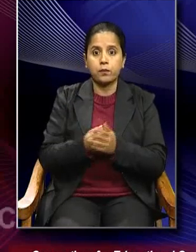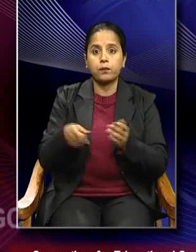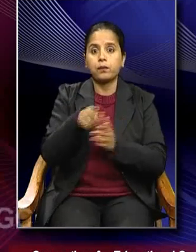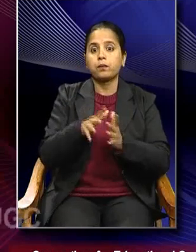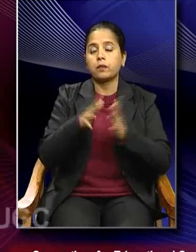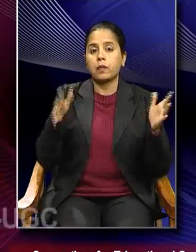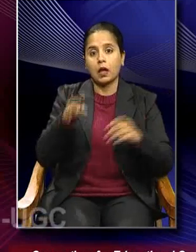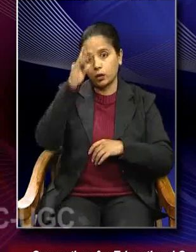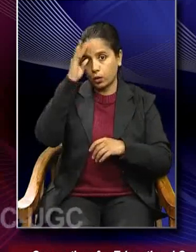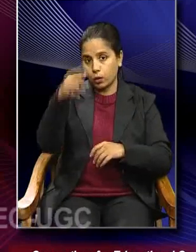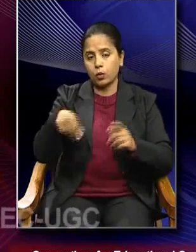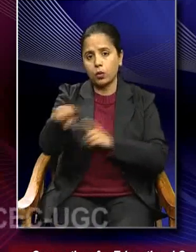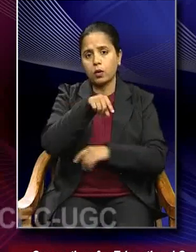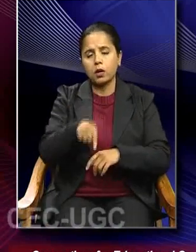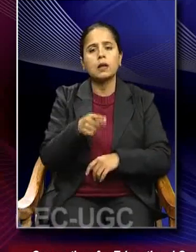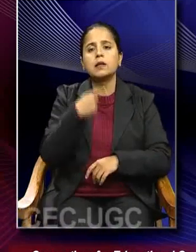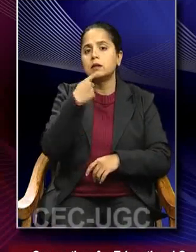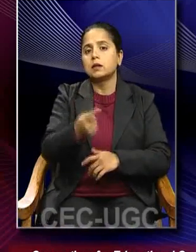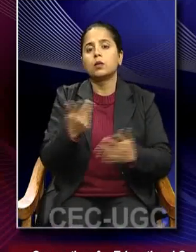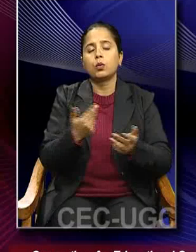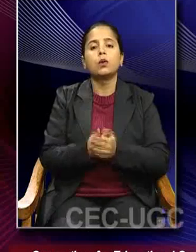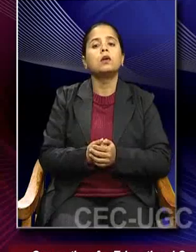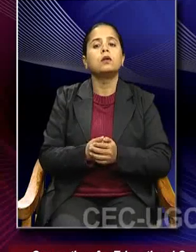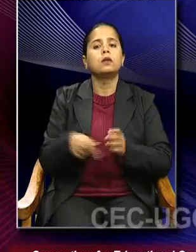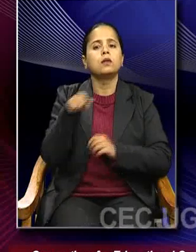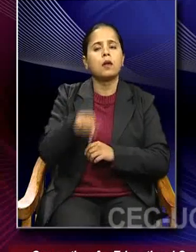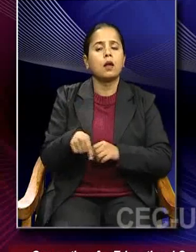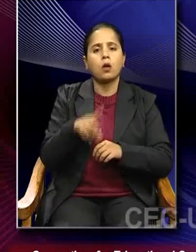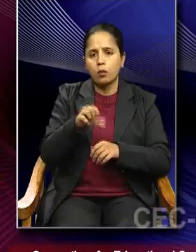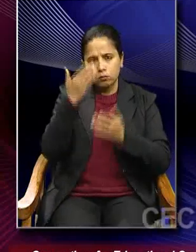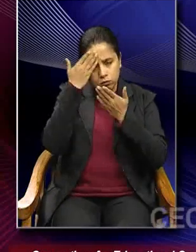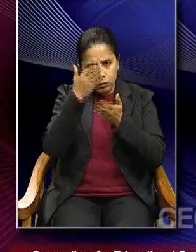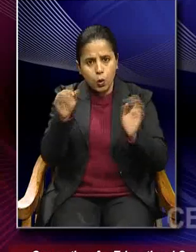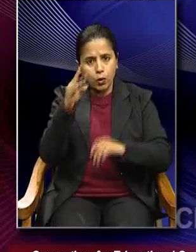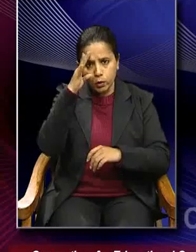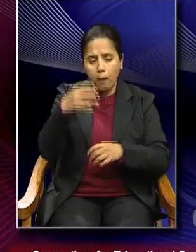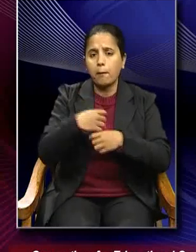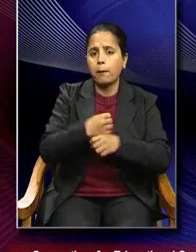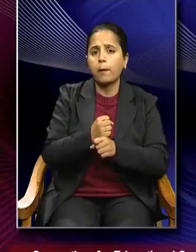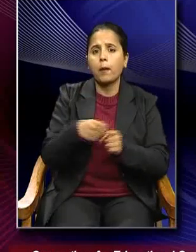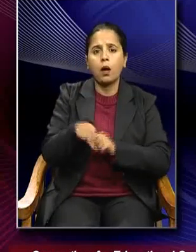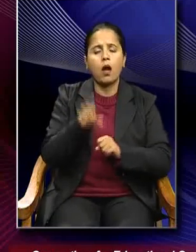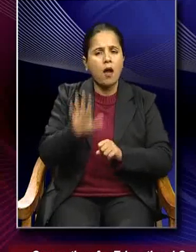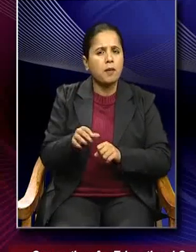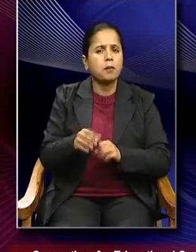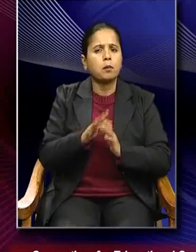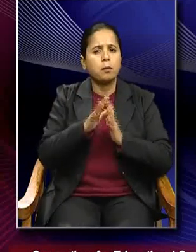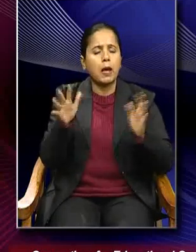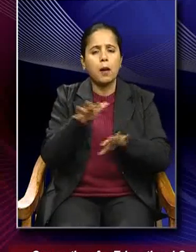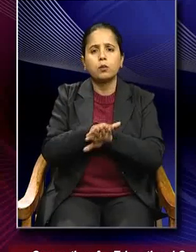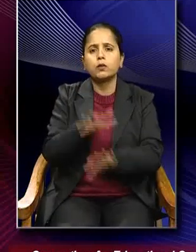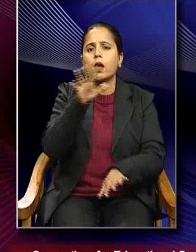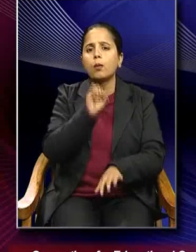grand theory, he is saying that this theorization creates highly